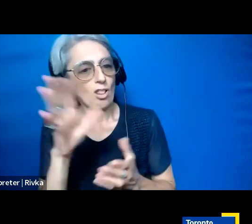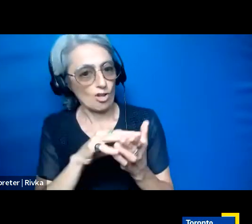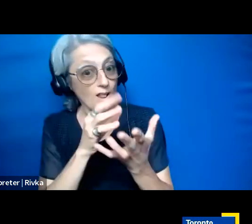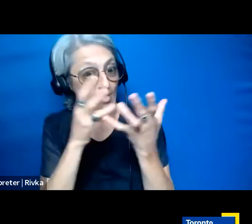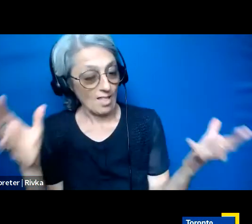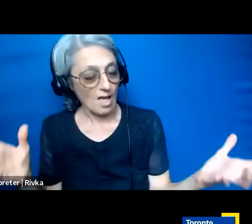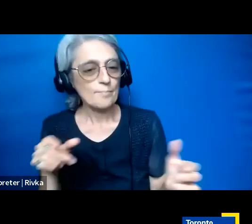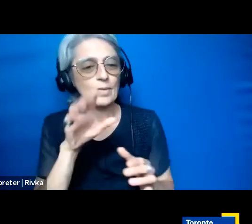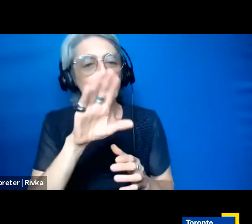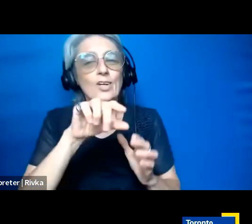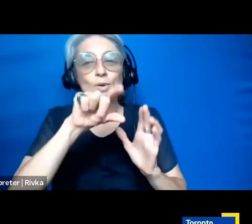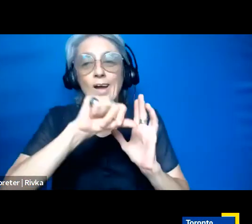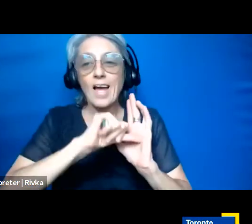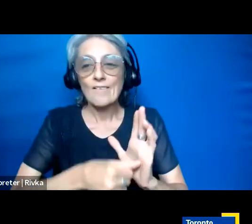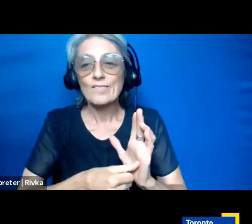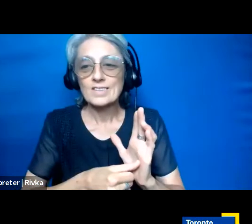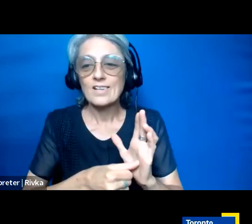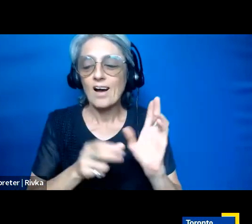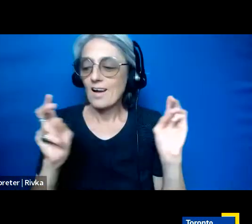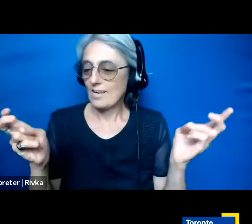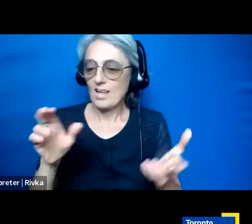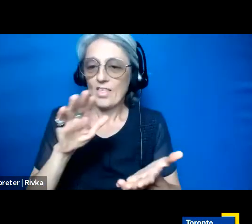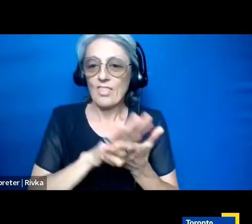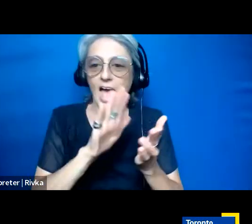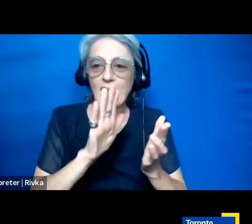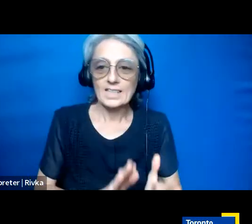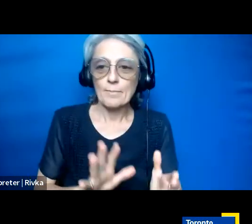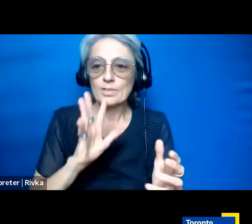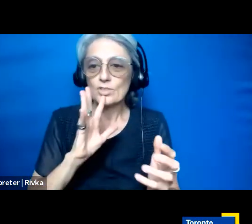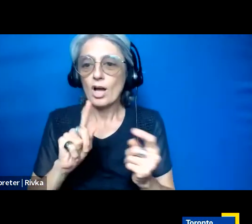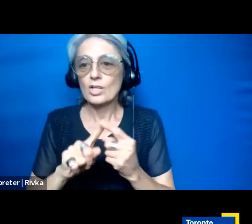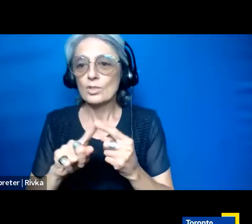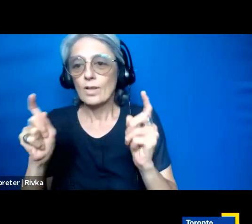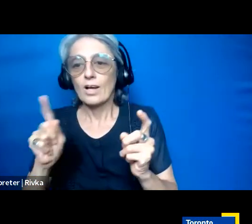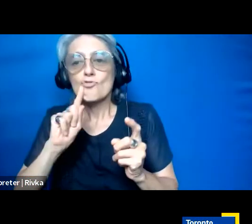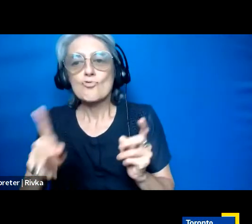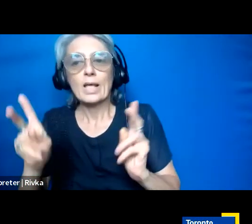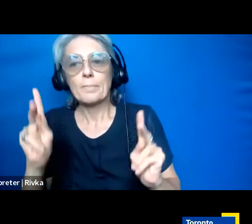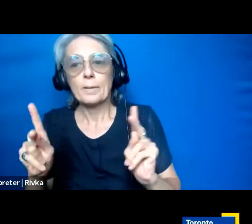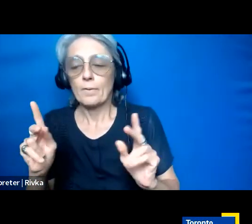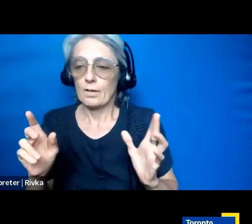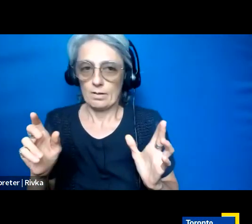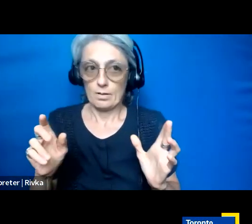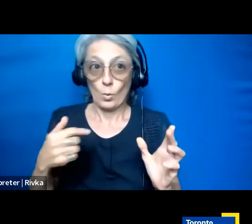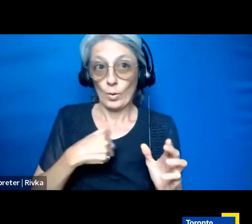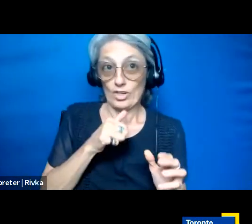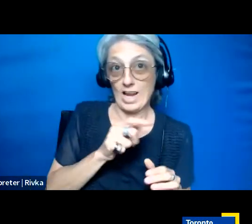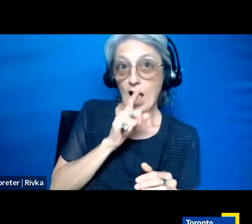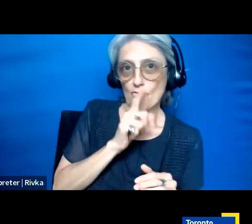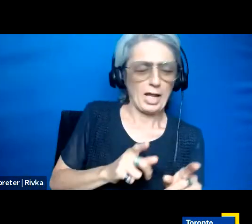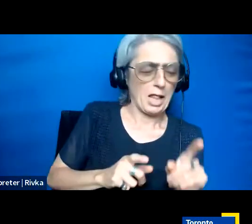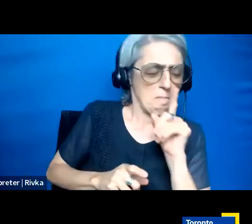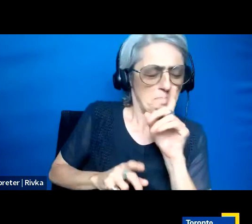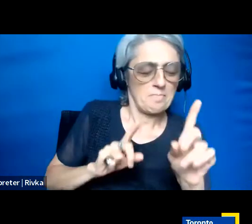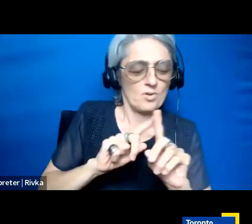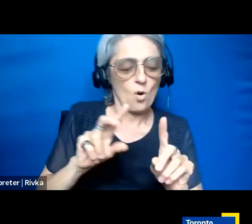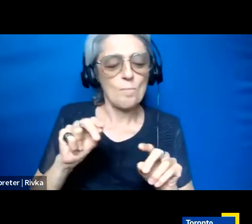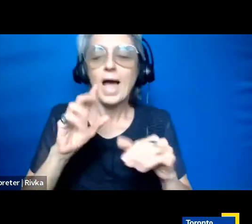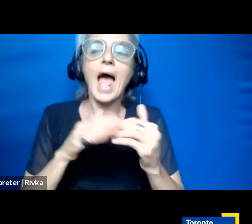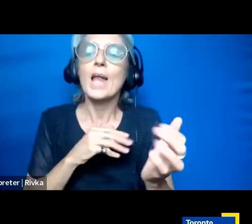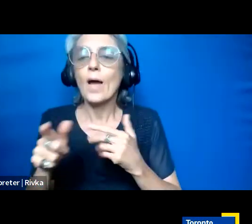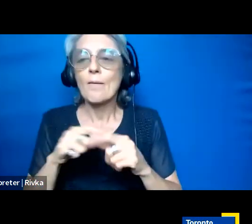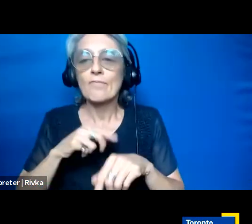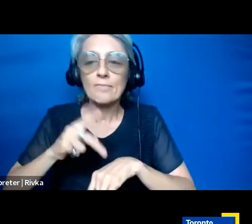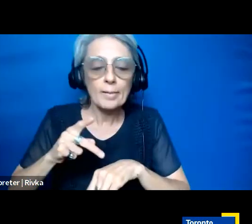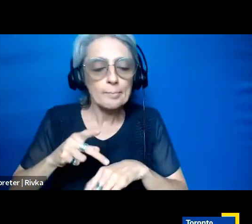on your emphasis on the academics talking to the real people. Not that we're not real, but, you know. So anyway, I'm from the